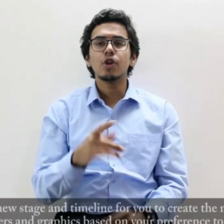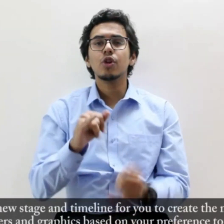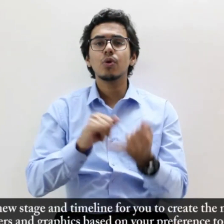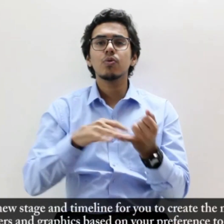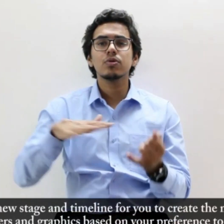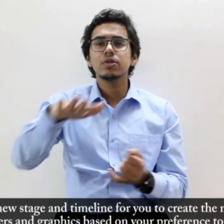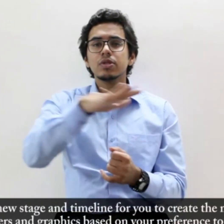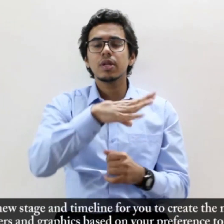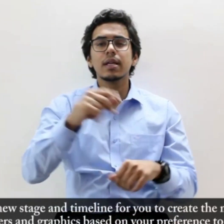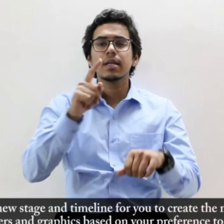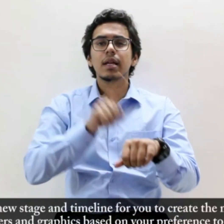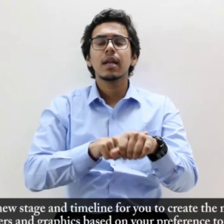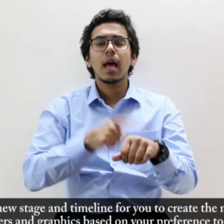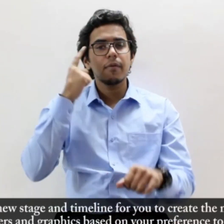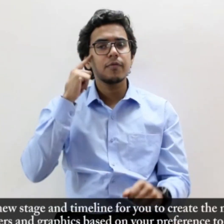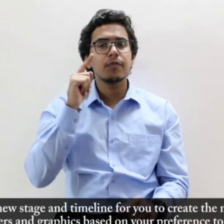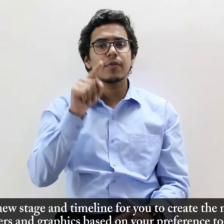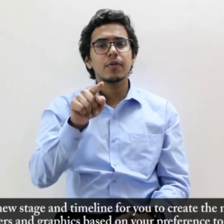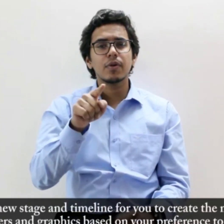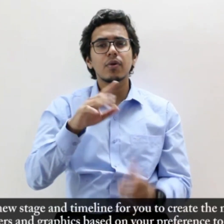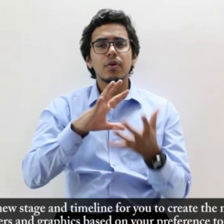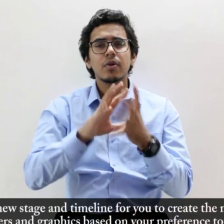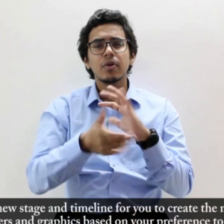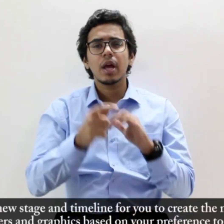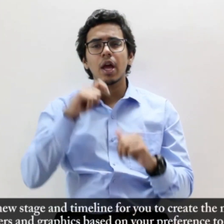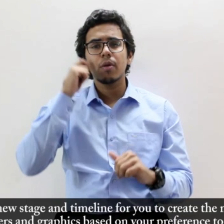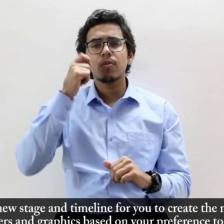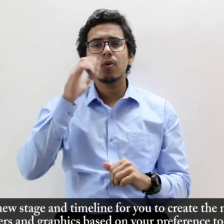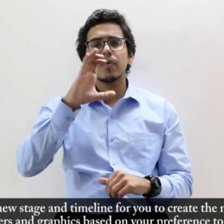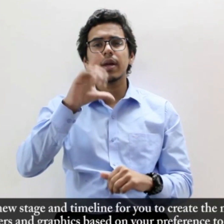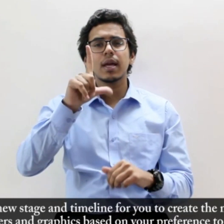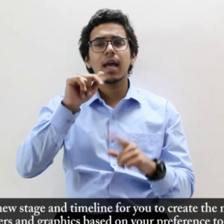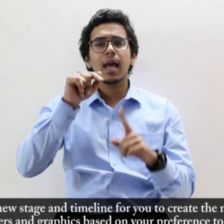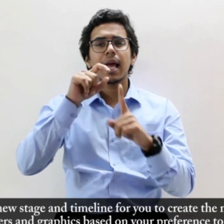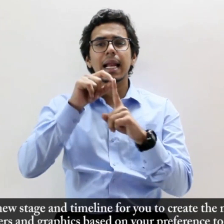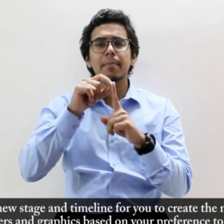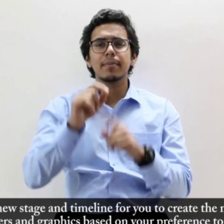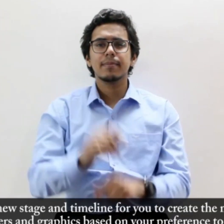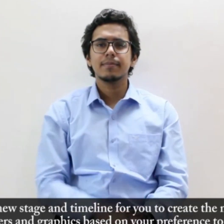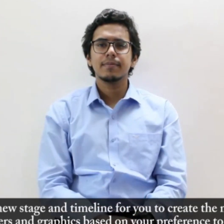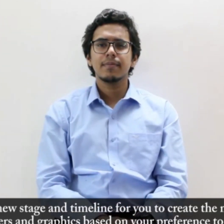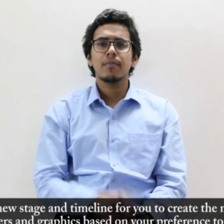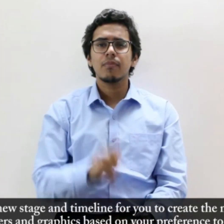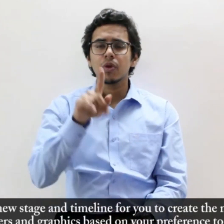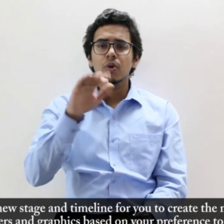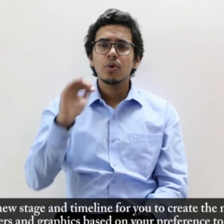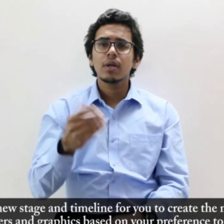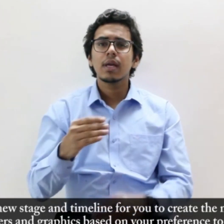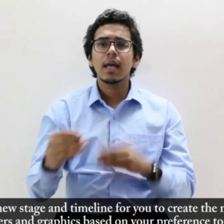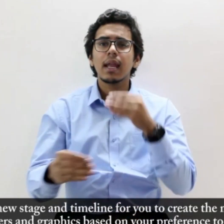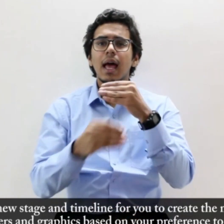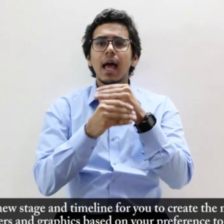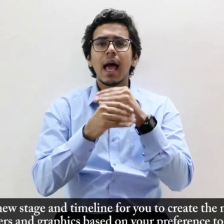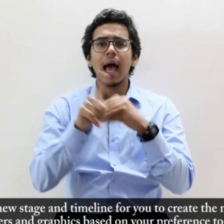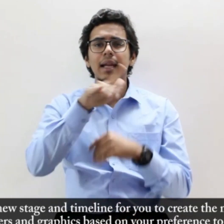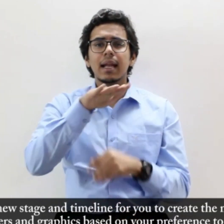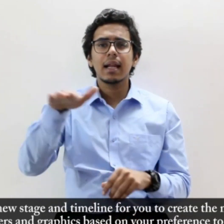There's a new stage and timeline for you to create the movie clip. You can add layers